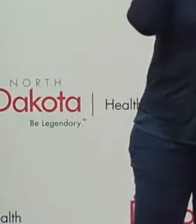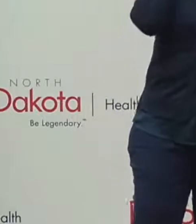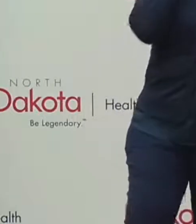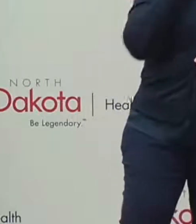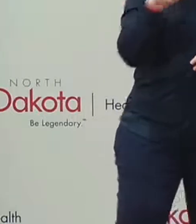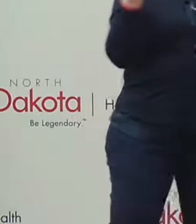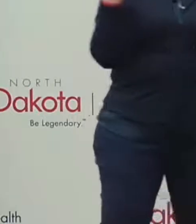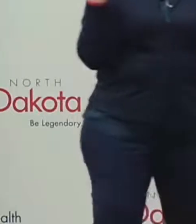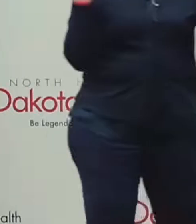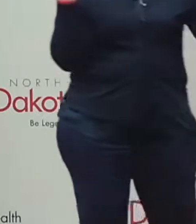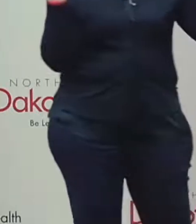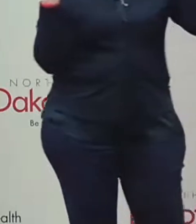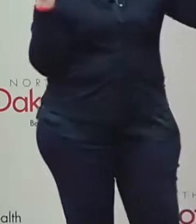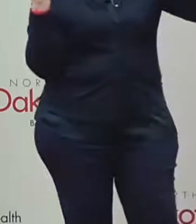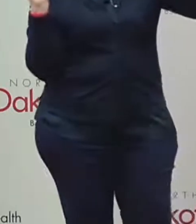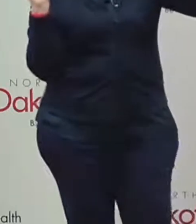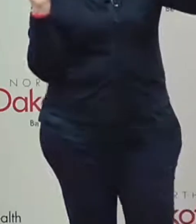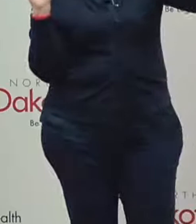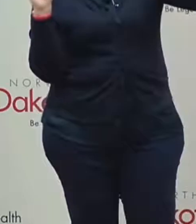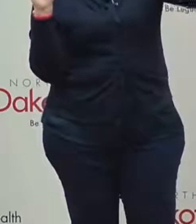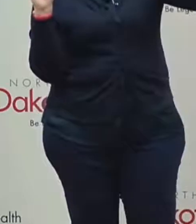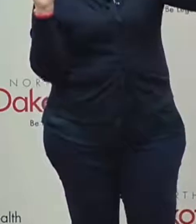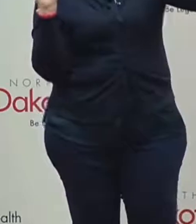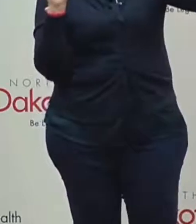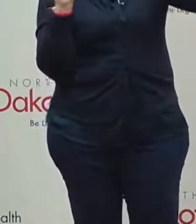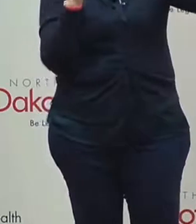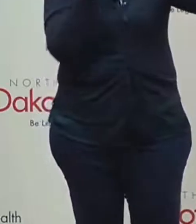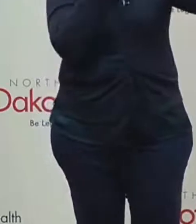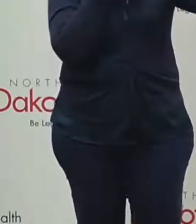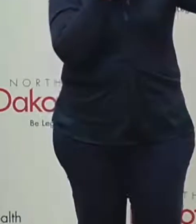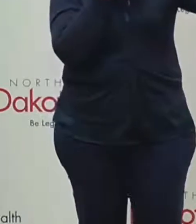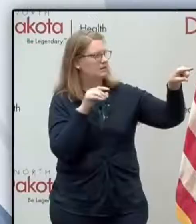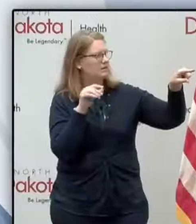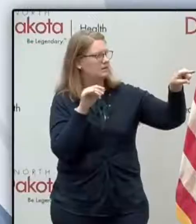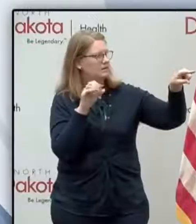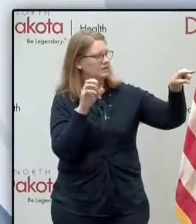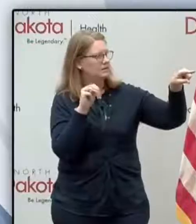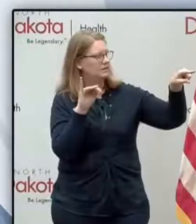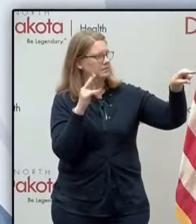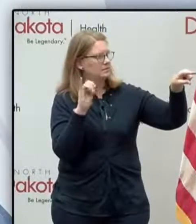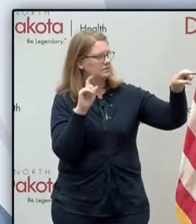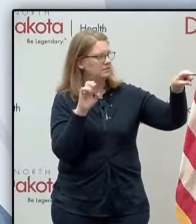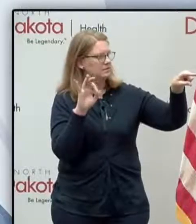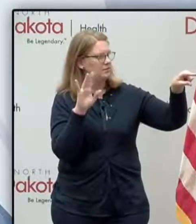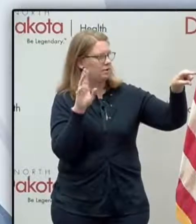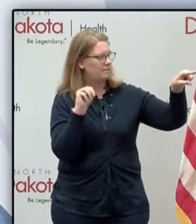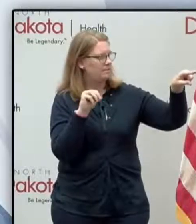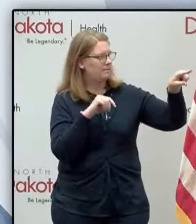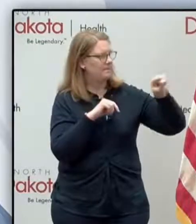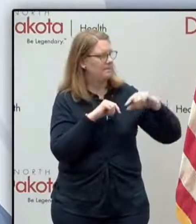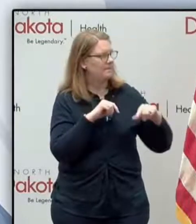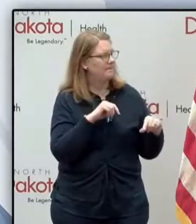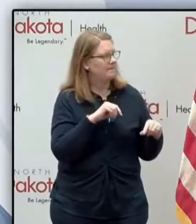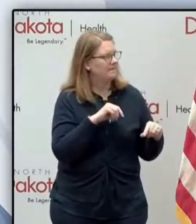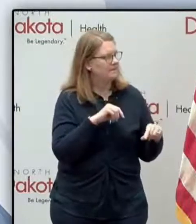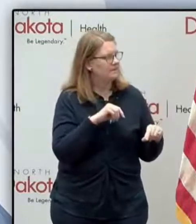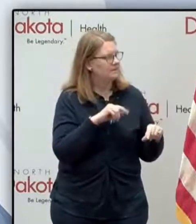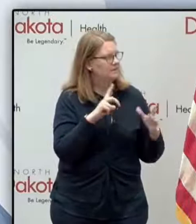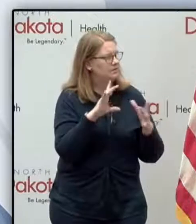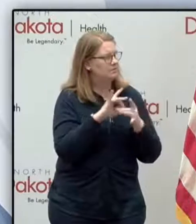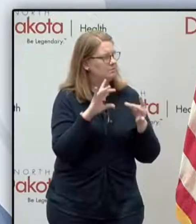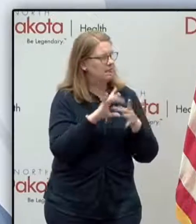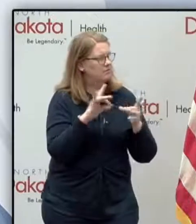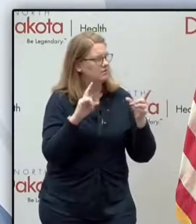Okay, I'm going to go back over here, ma'am. Hi, Michelle Griffith, Fargo Forum. So you mentioned yourself